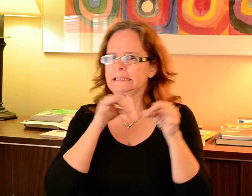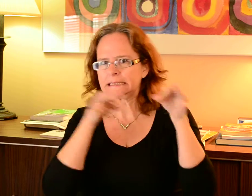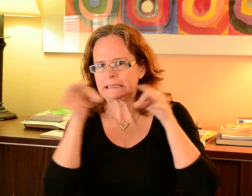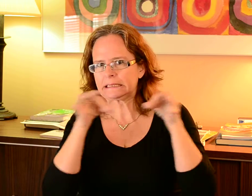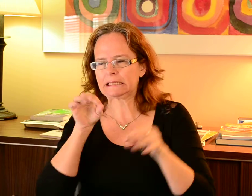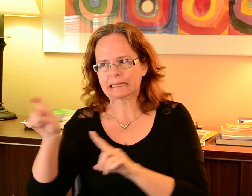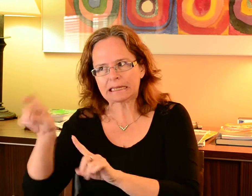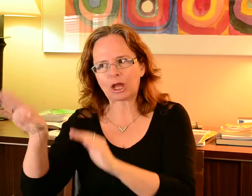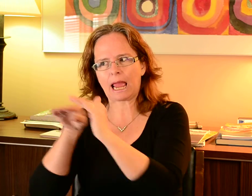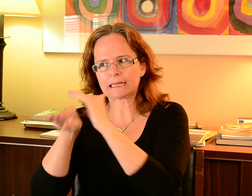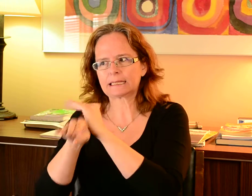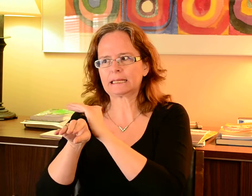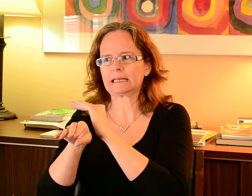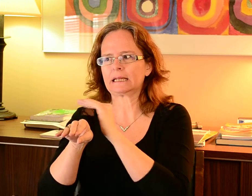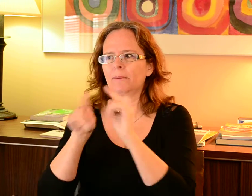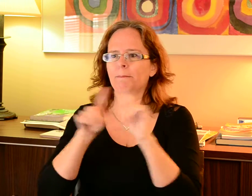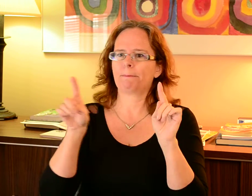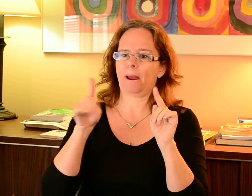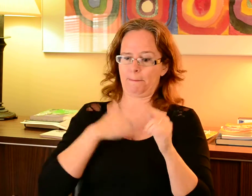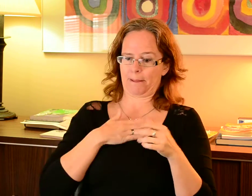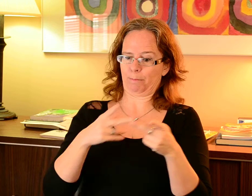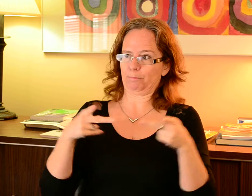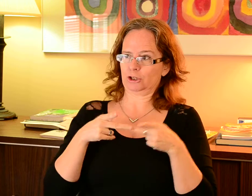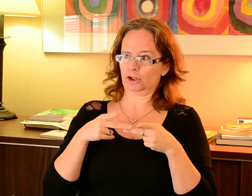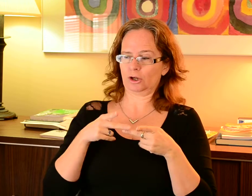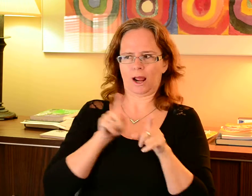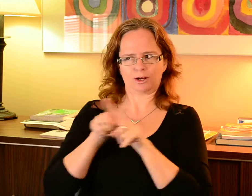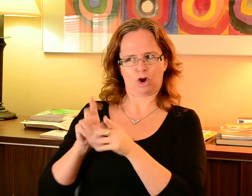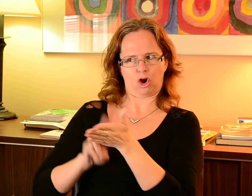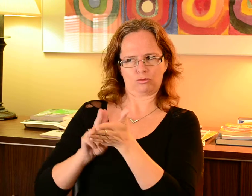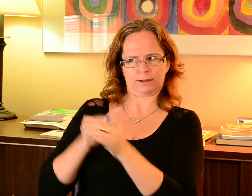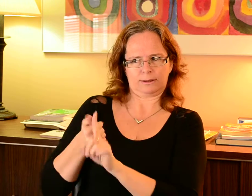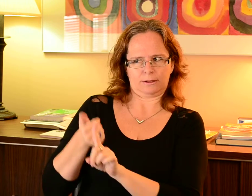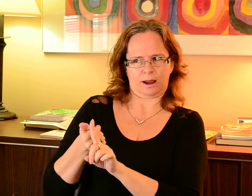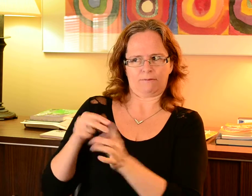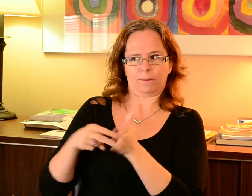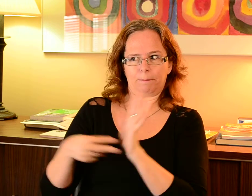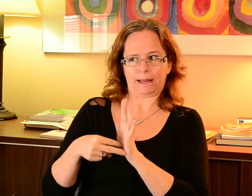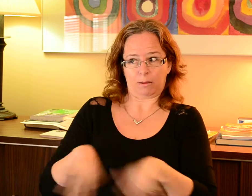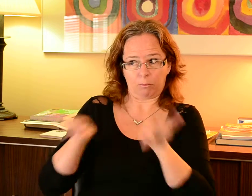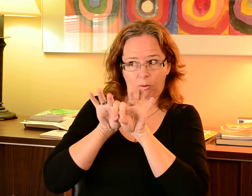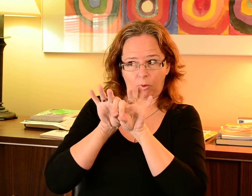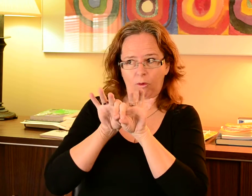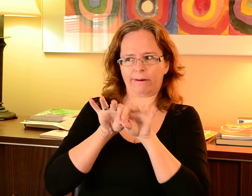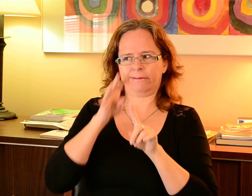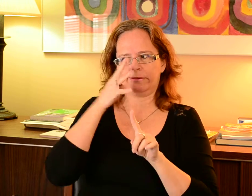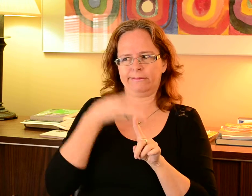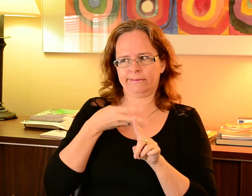need services and need access to education. My position is a contract position,